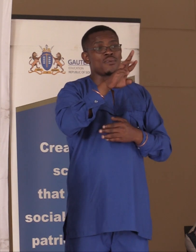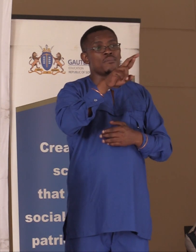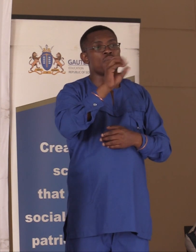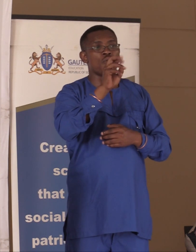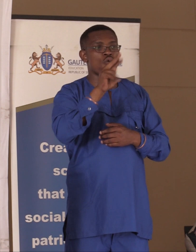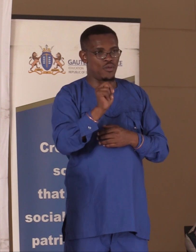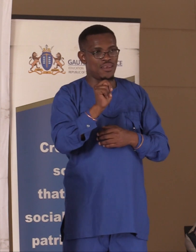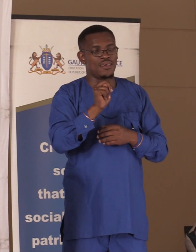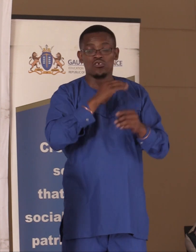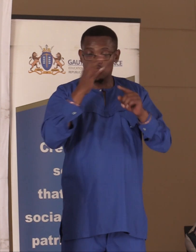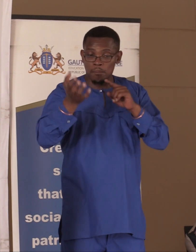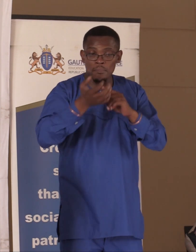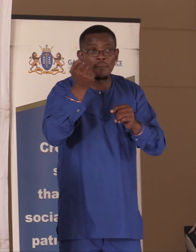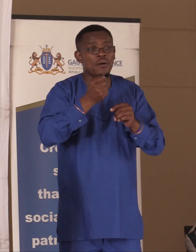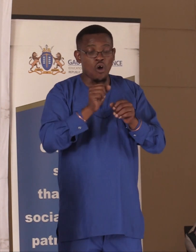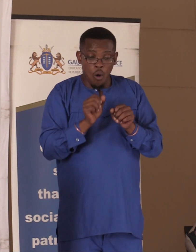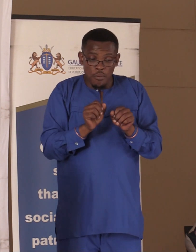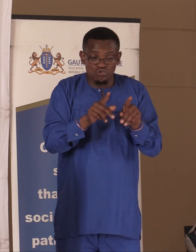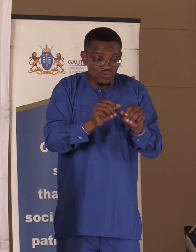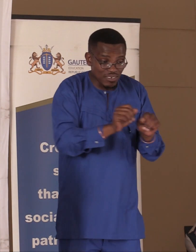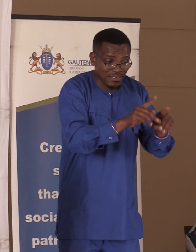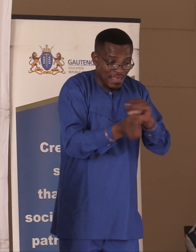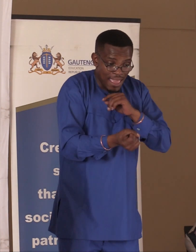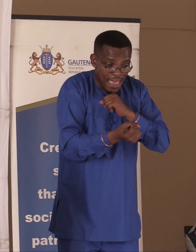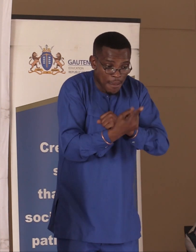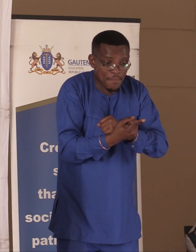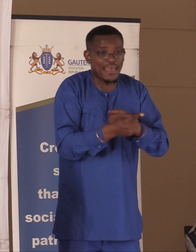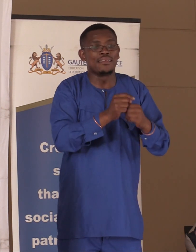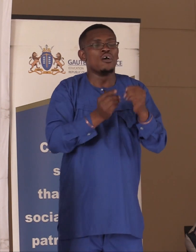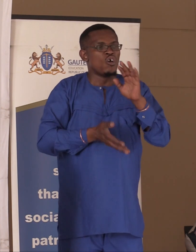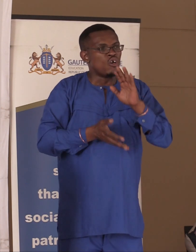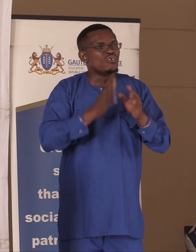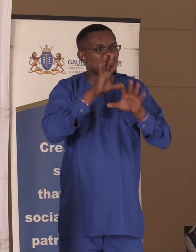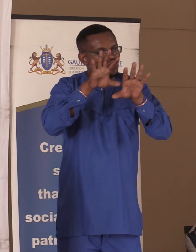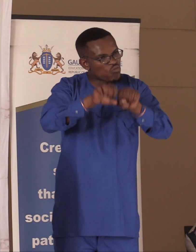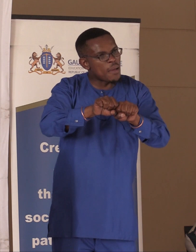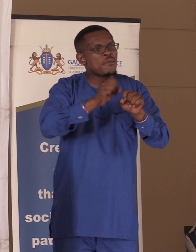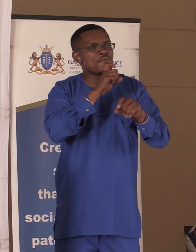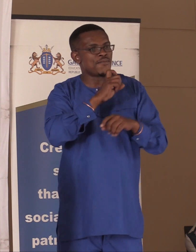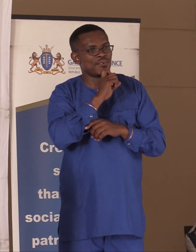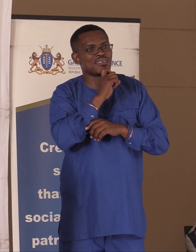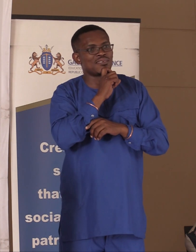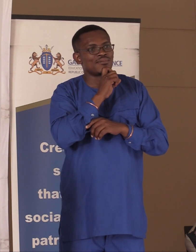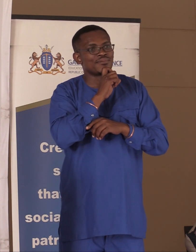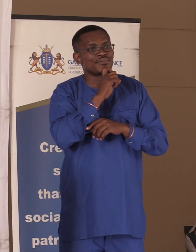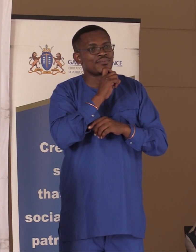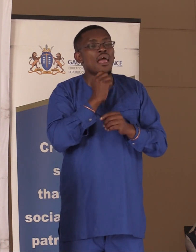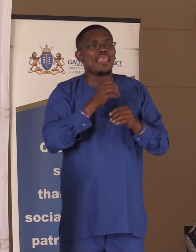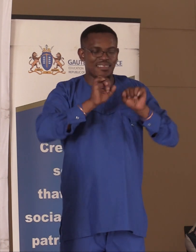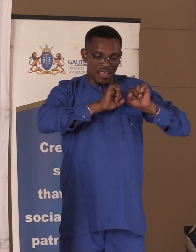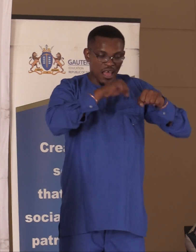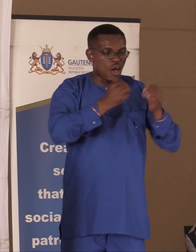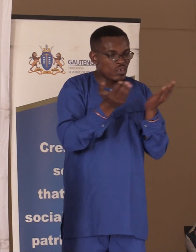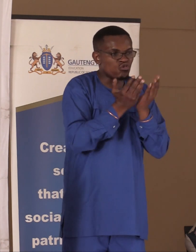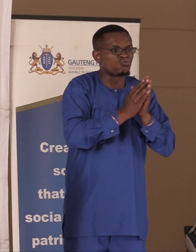the opportunities. Teachers, let's make this school rise and let it be an exemplar of what